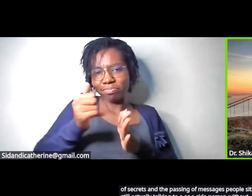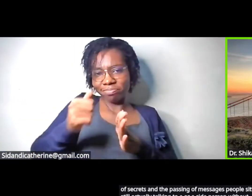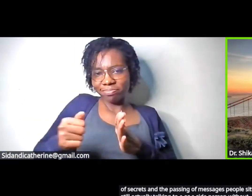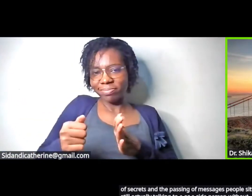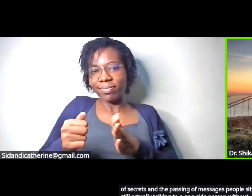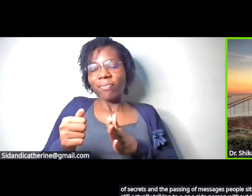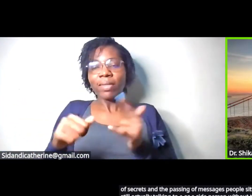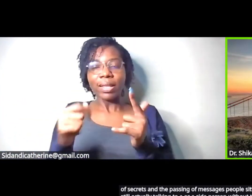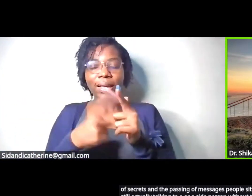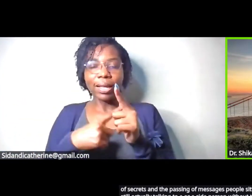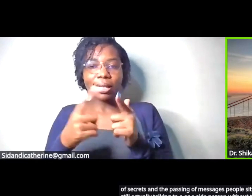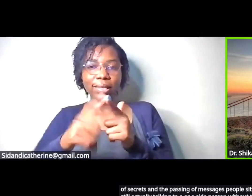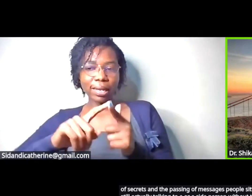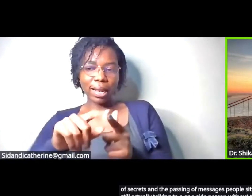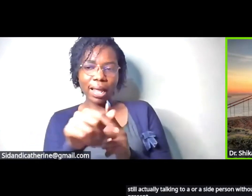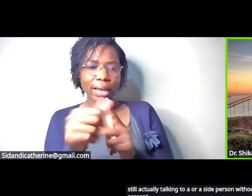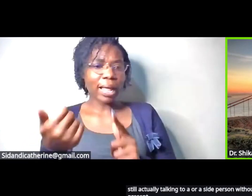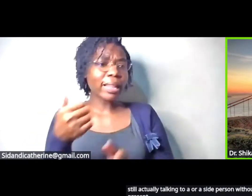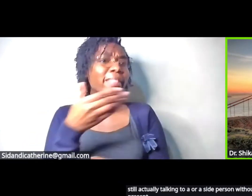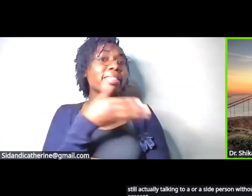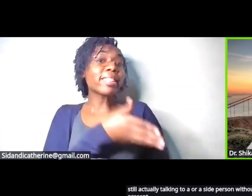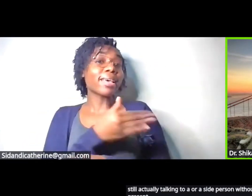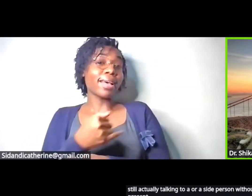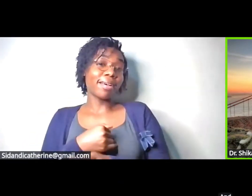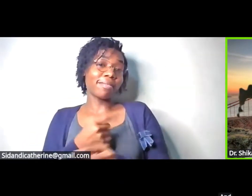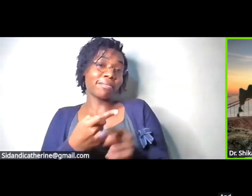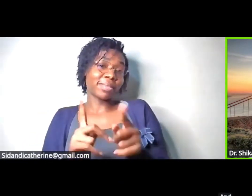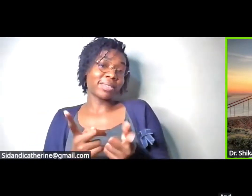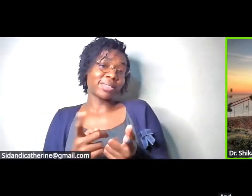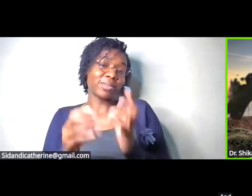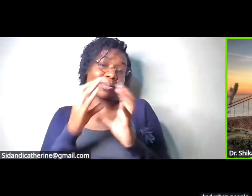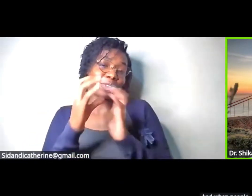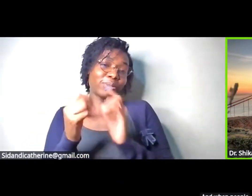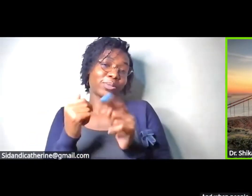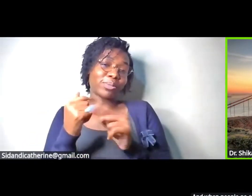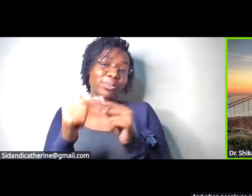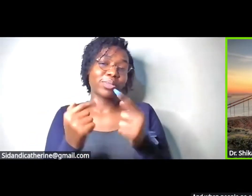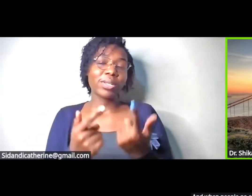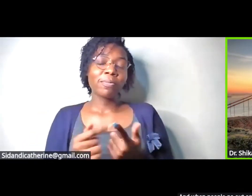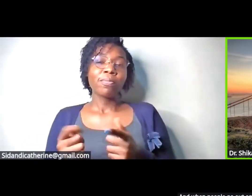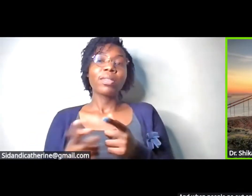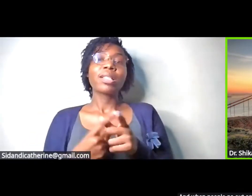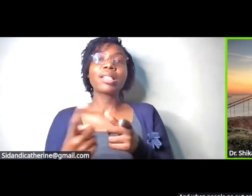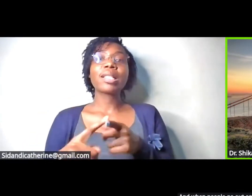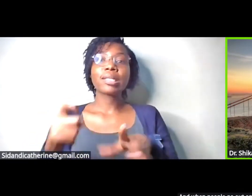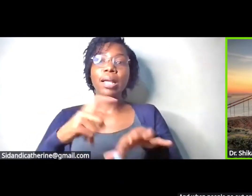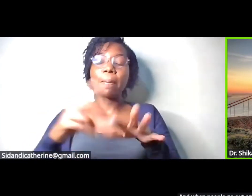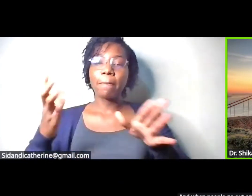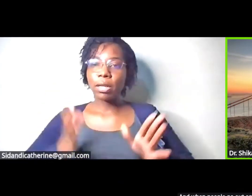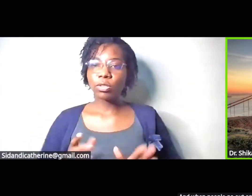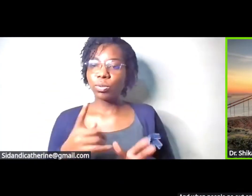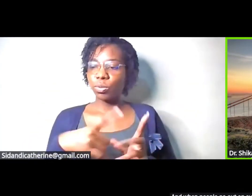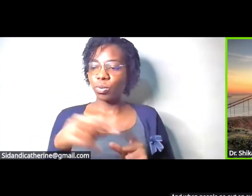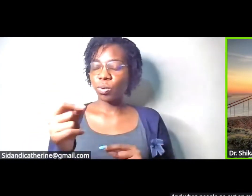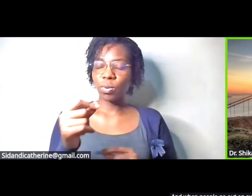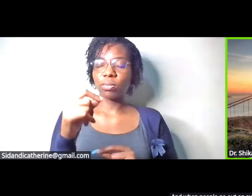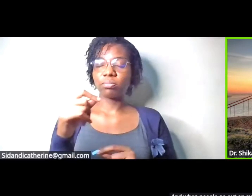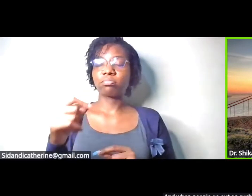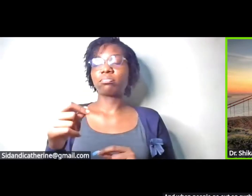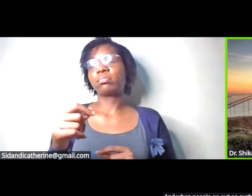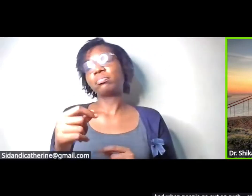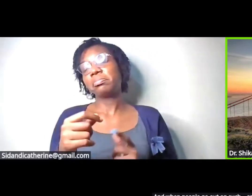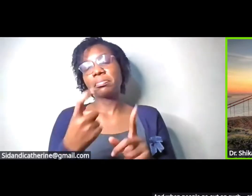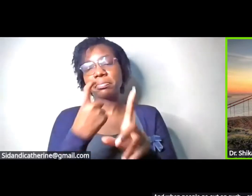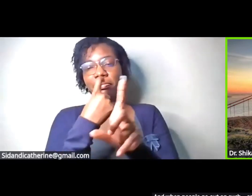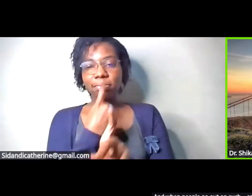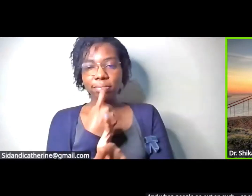one is actually present. And when people go out on such or on such outings, you will